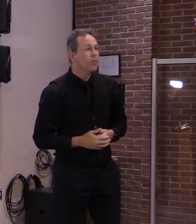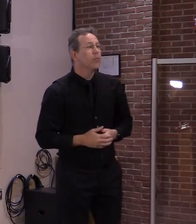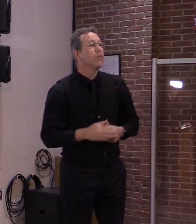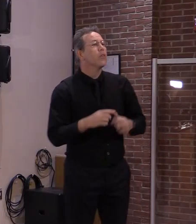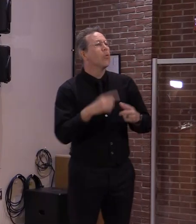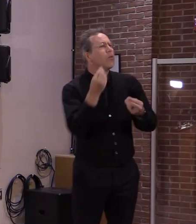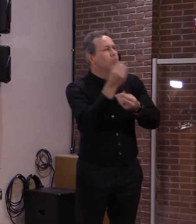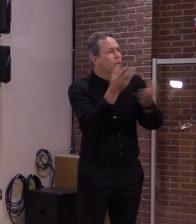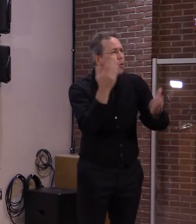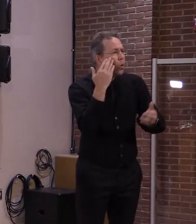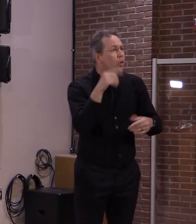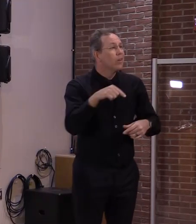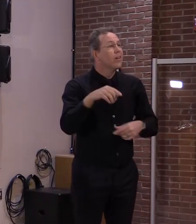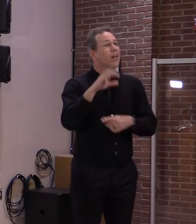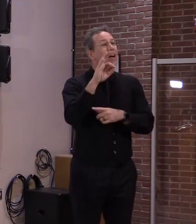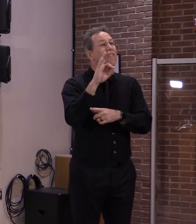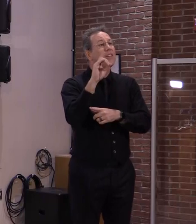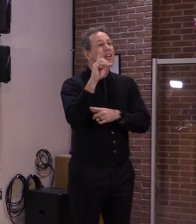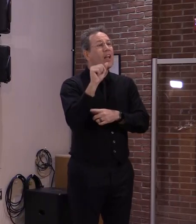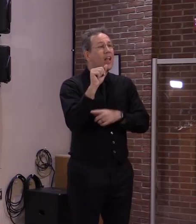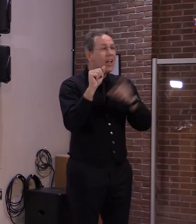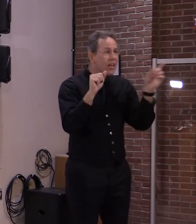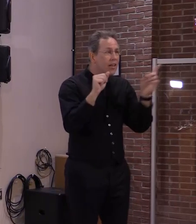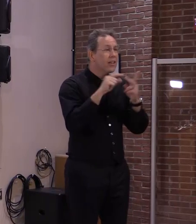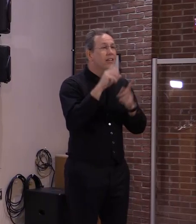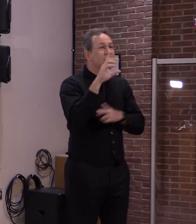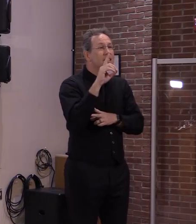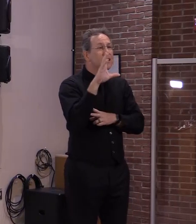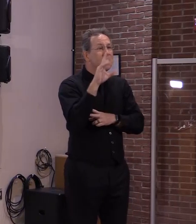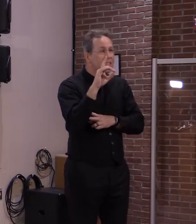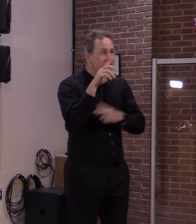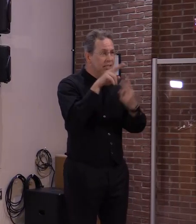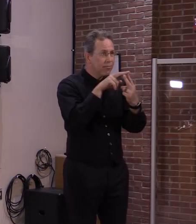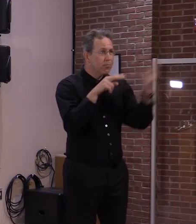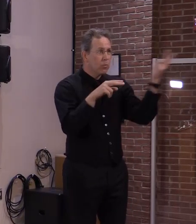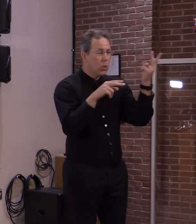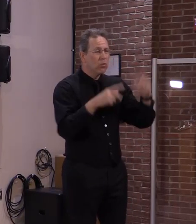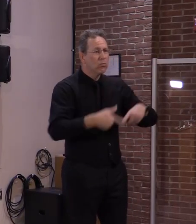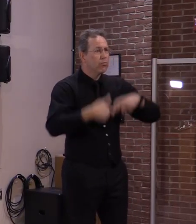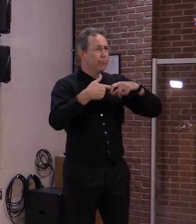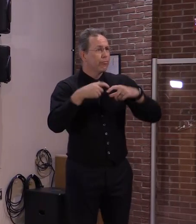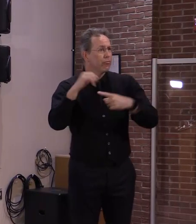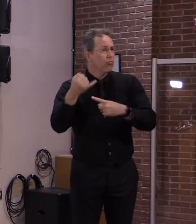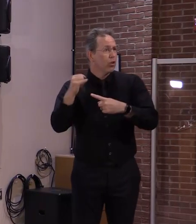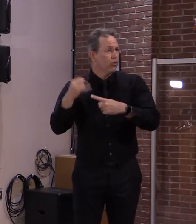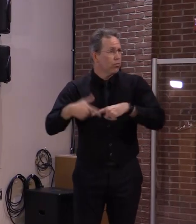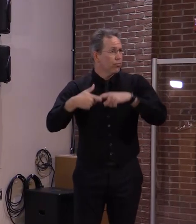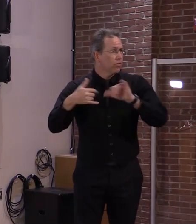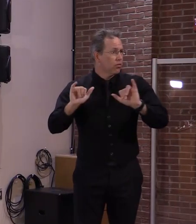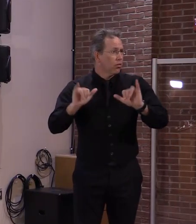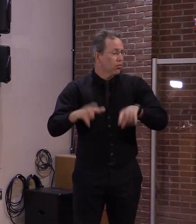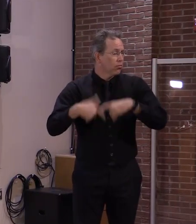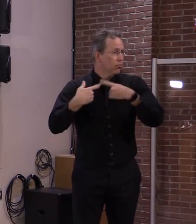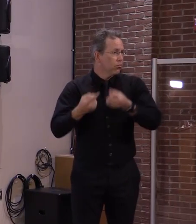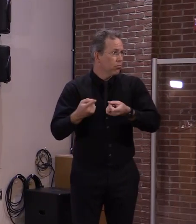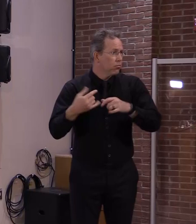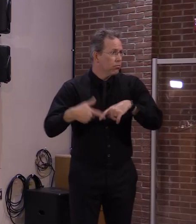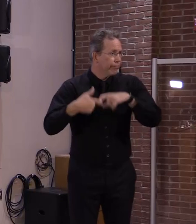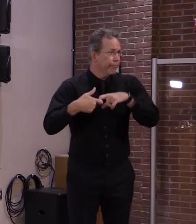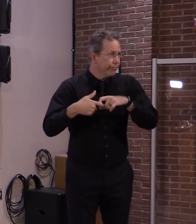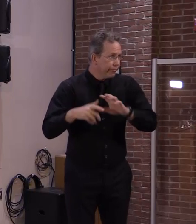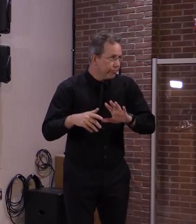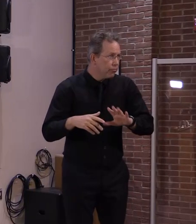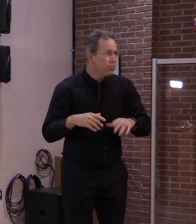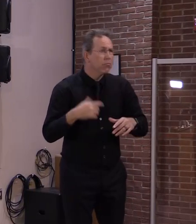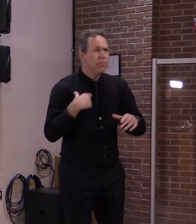CDC suspended Johnson & Johnson last week, and we just heard again, to reiterate, the ACPI